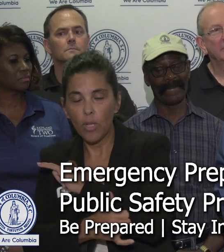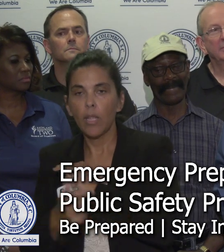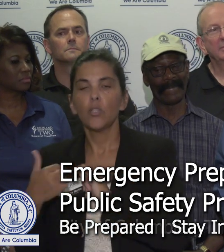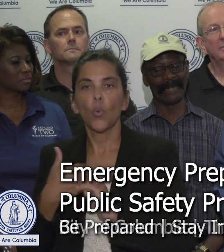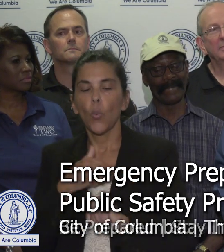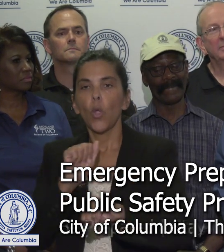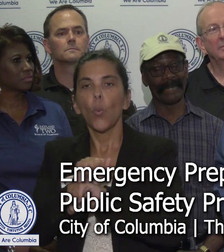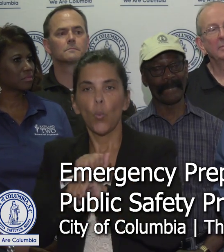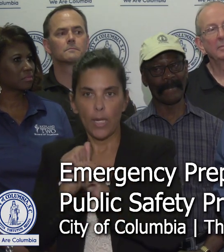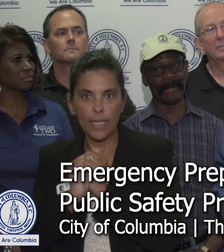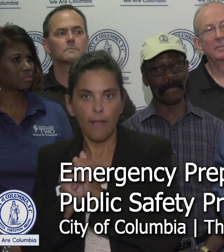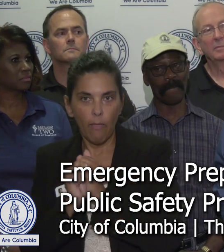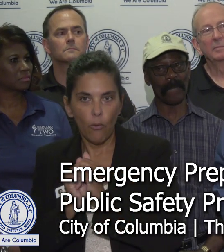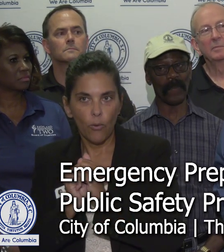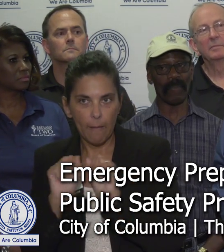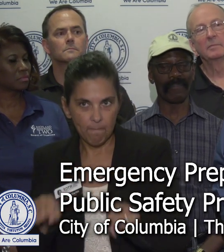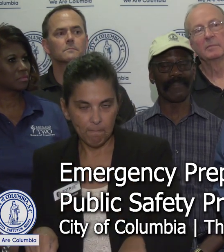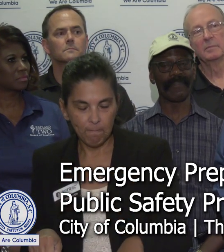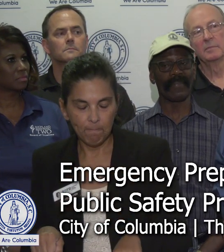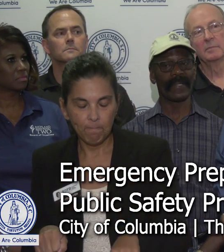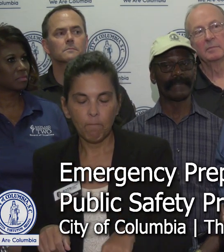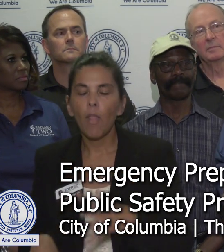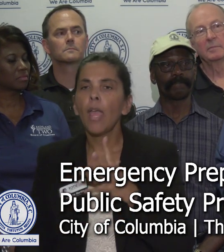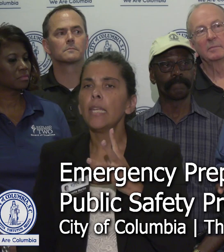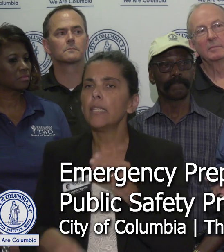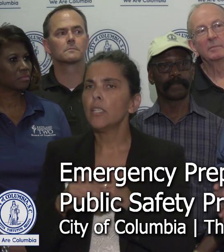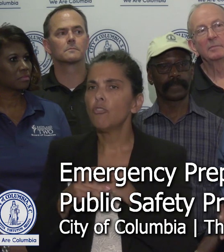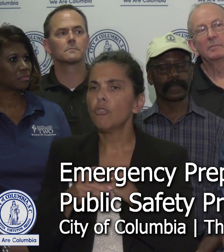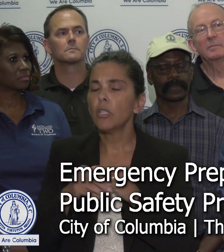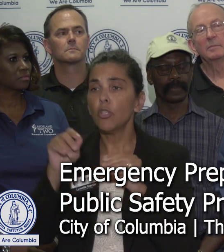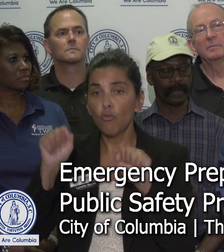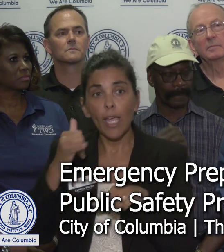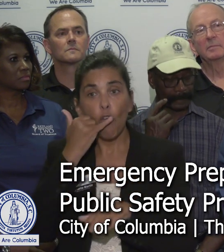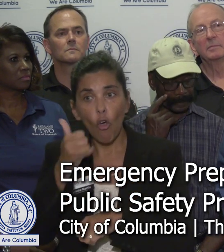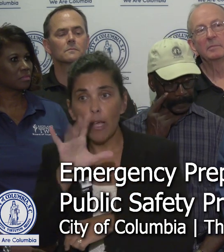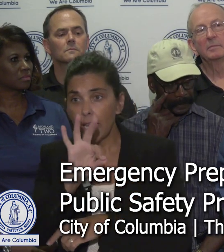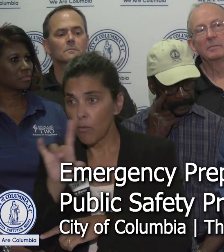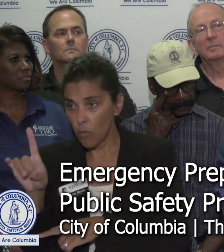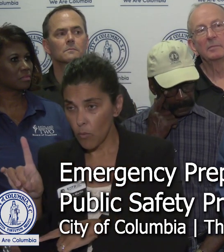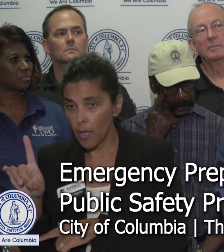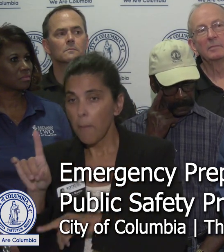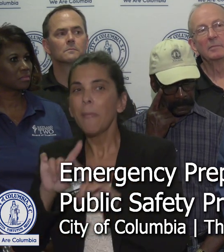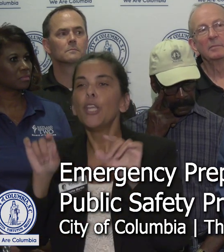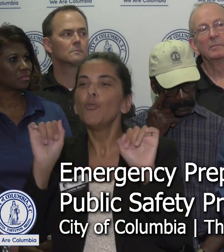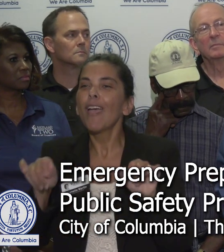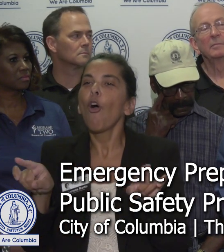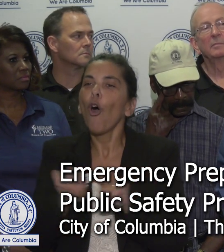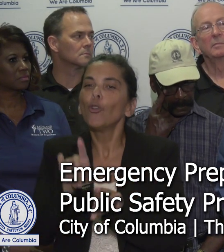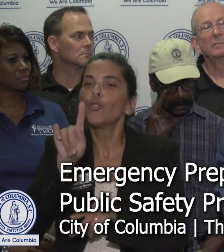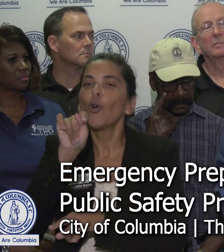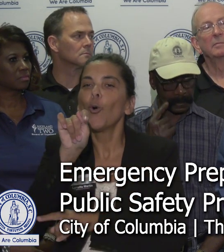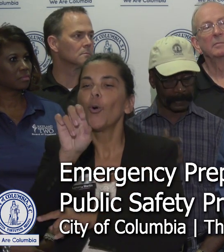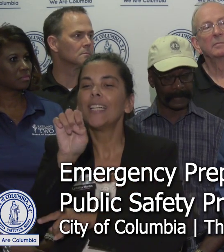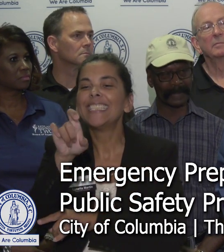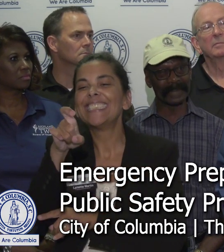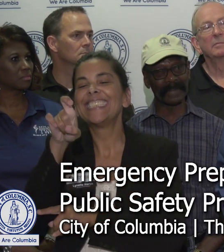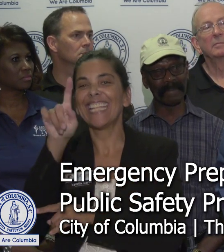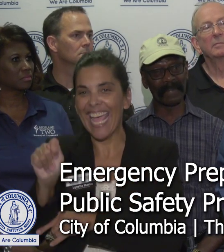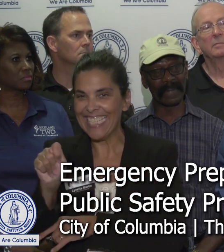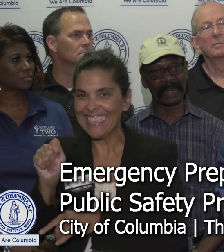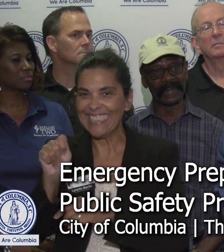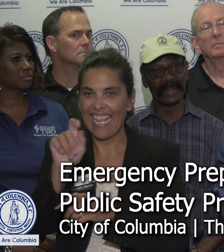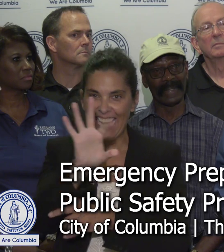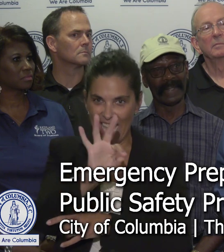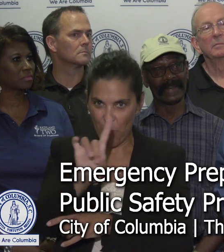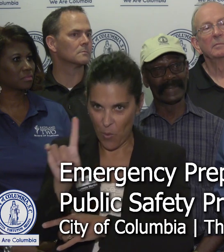in arm. Also, another thing that's happened is that in addition to being able to call 911, you'll now be able to text 911, in addition to making that